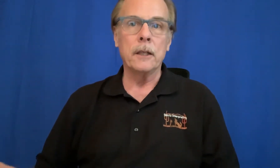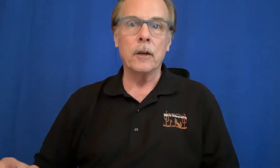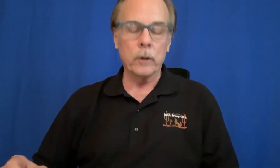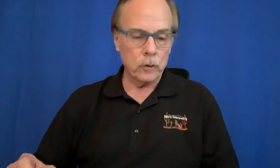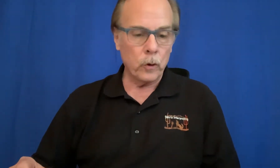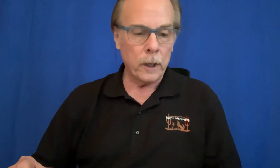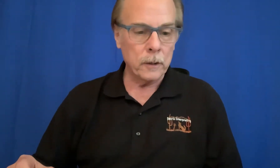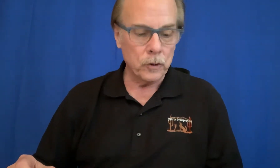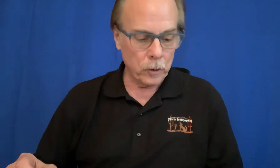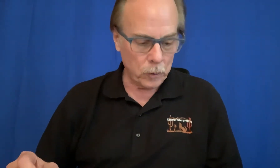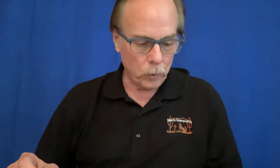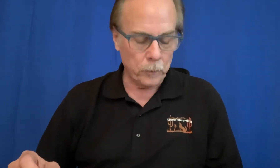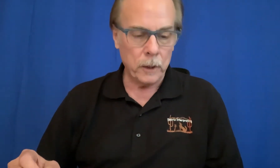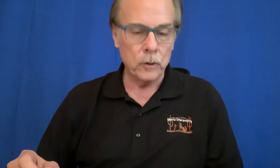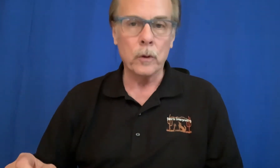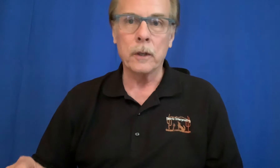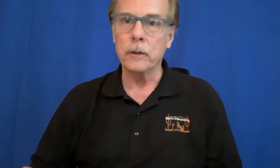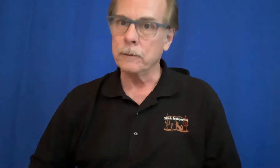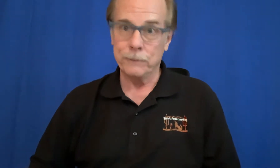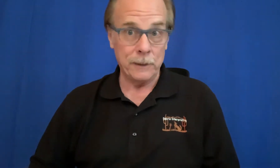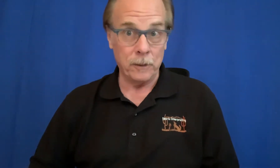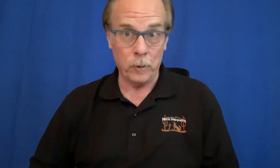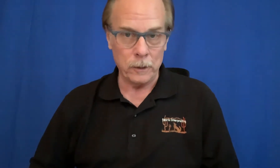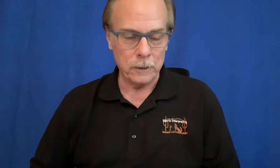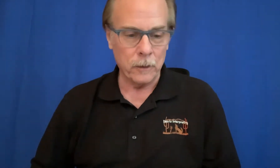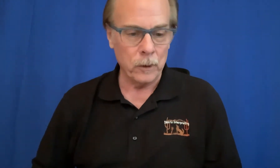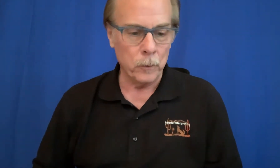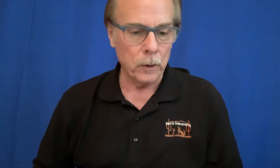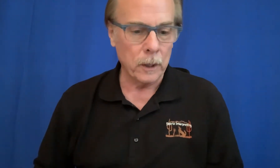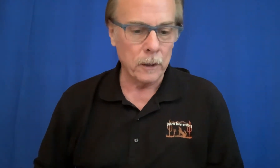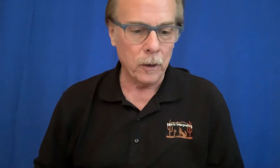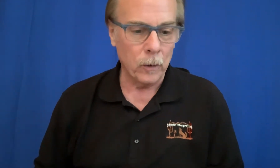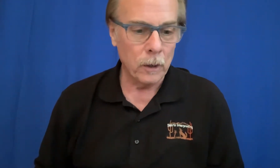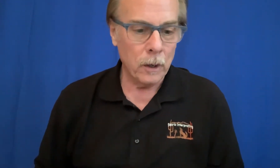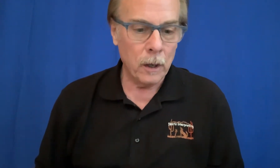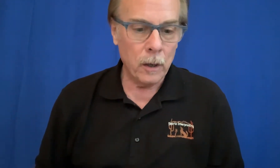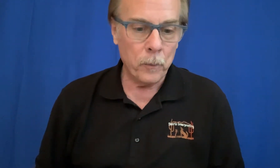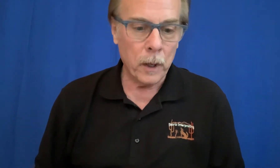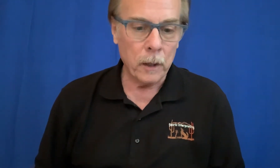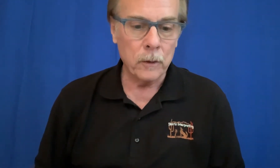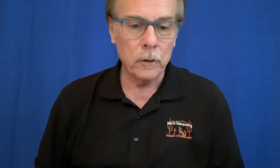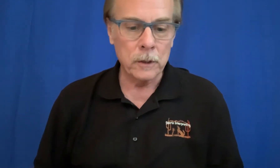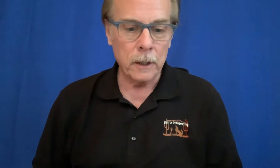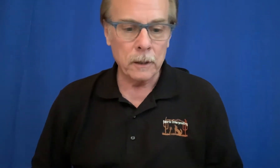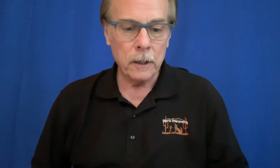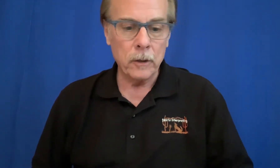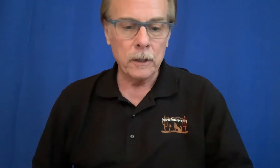what they're trying to show you on page 200, it's so hard to tell from the book, I know. But they're saying, here it is,